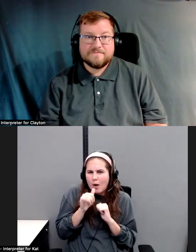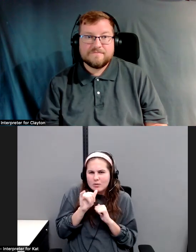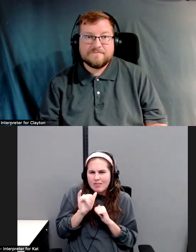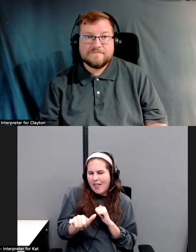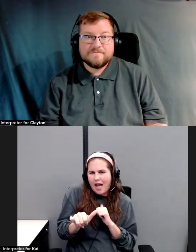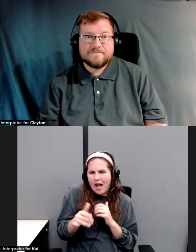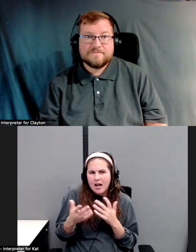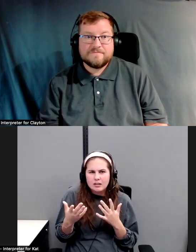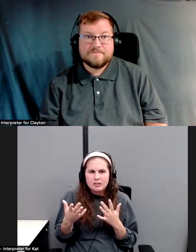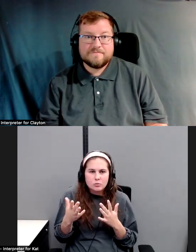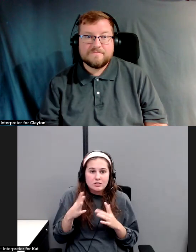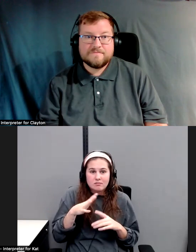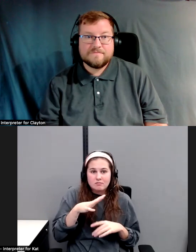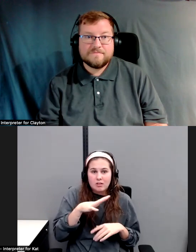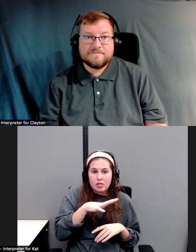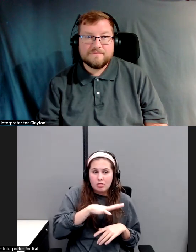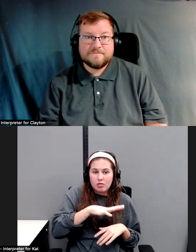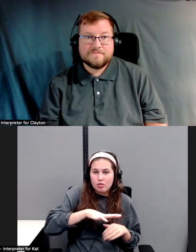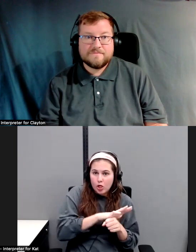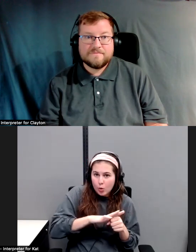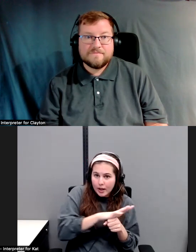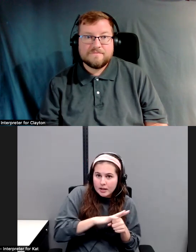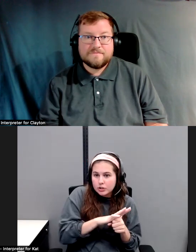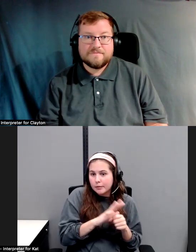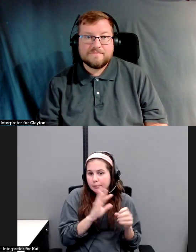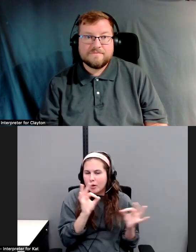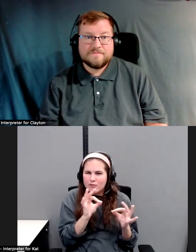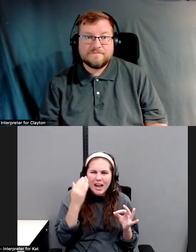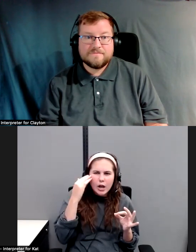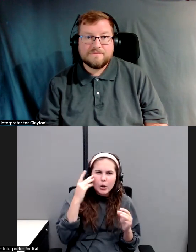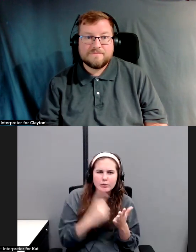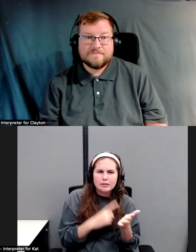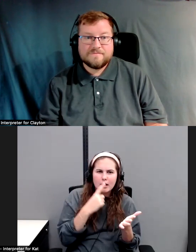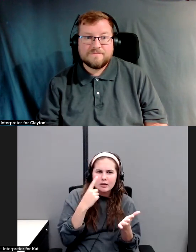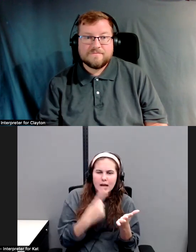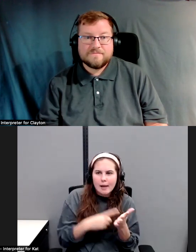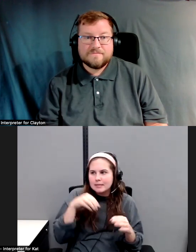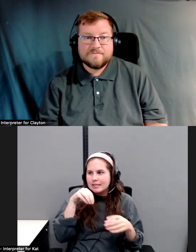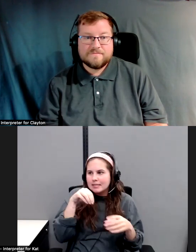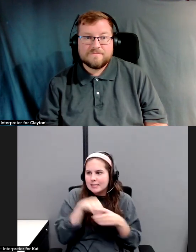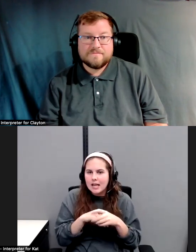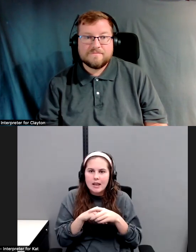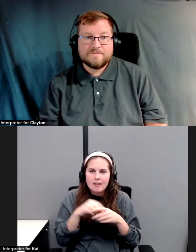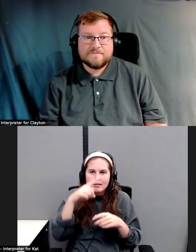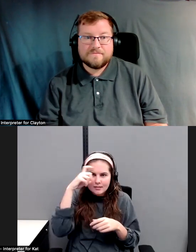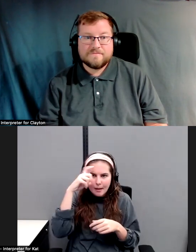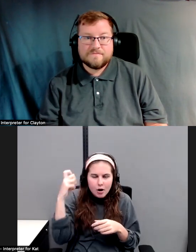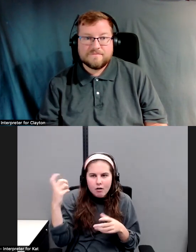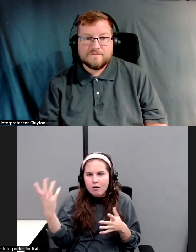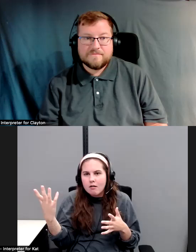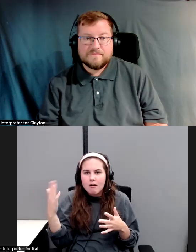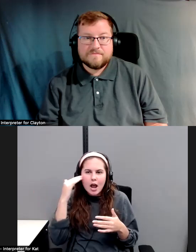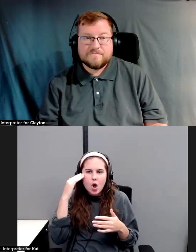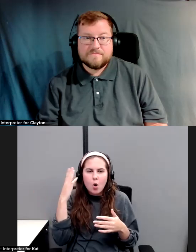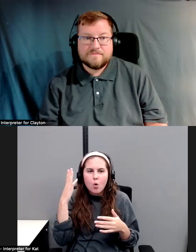the location ideal, or I know sometimes you guys film during the summer, the Christmas movies, or you film